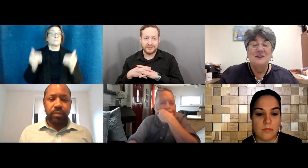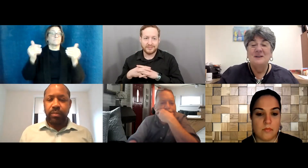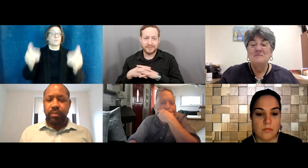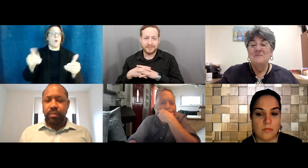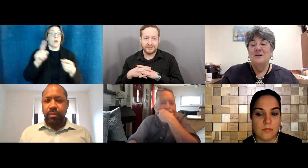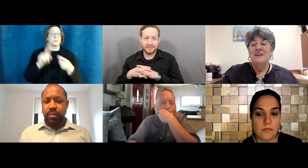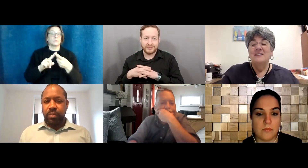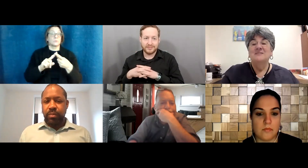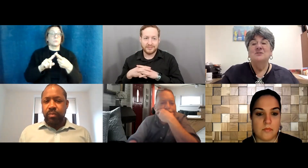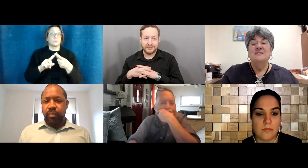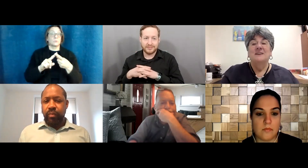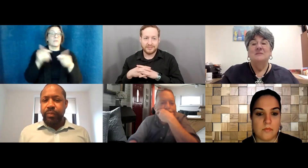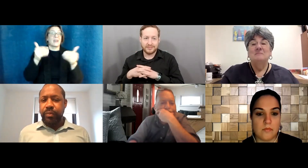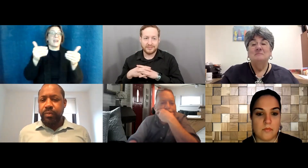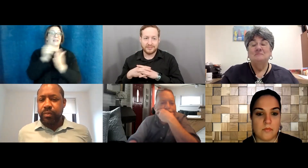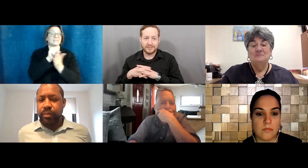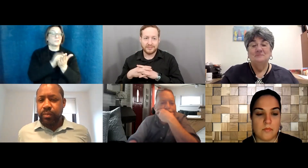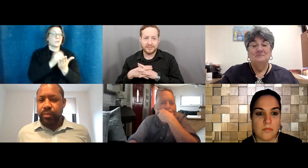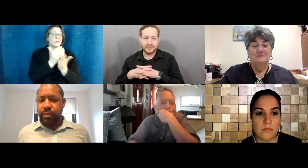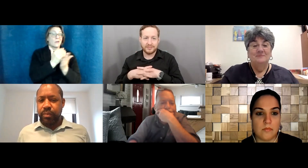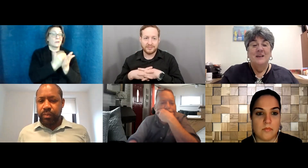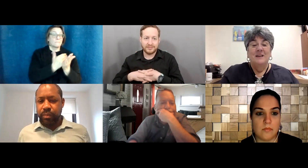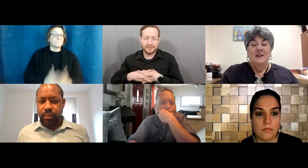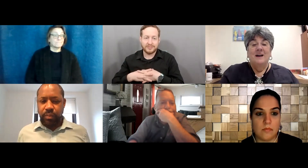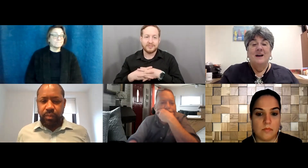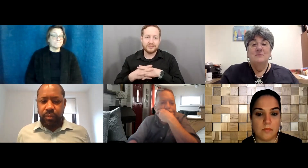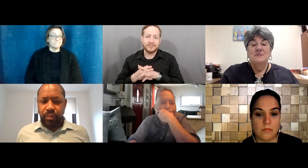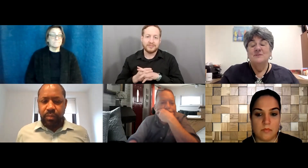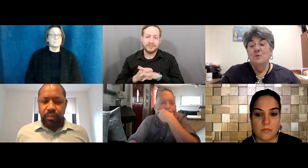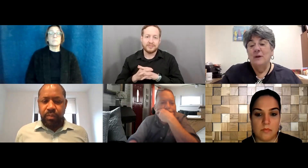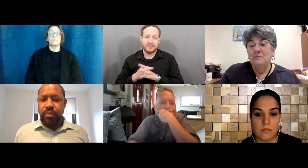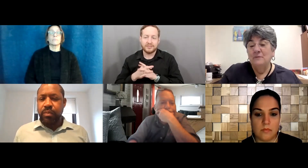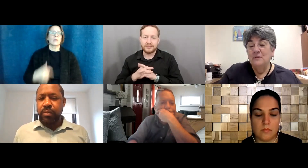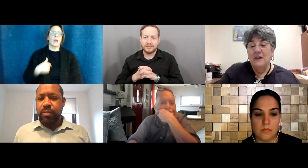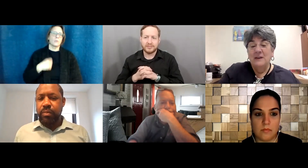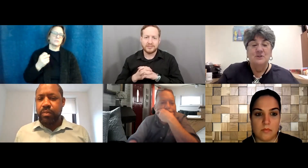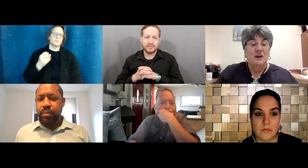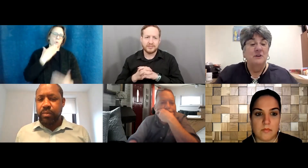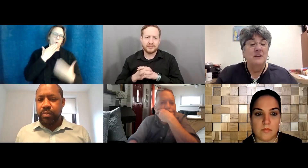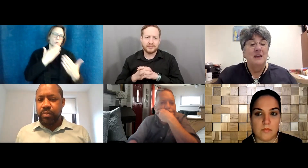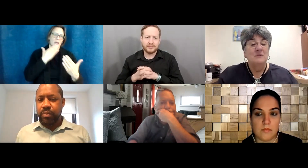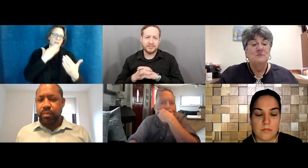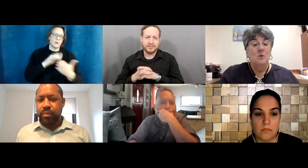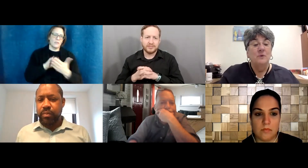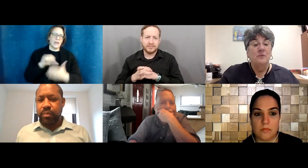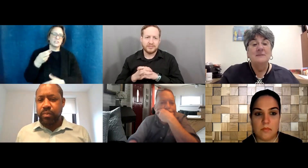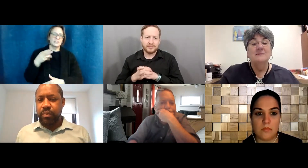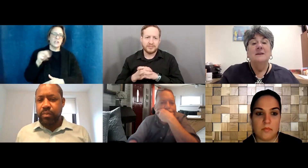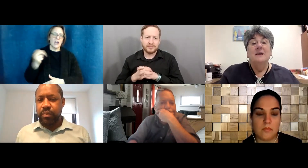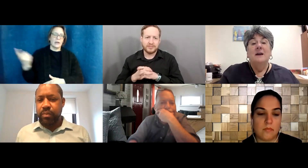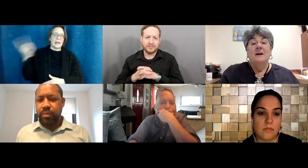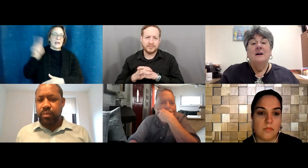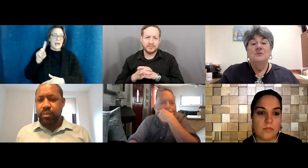to our next agenda item. I was so grateful that Sharon came and spoke with